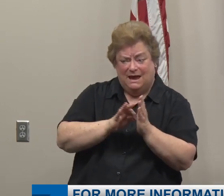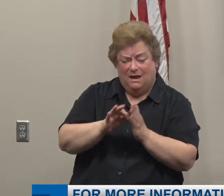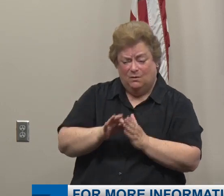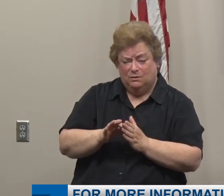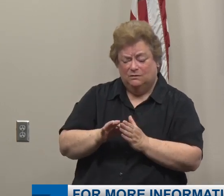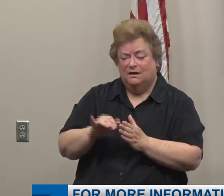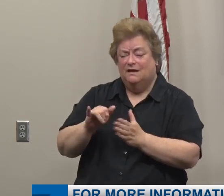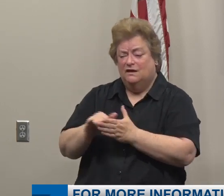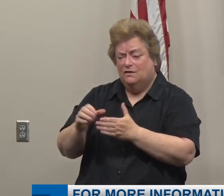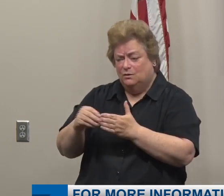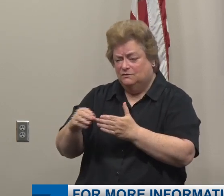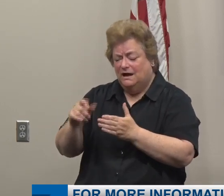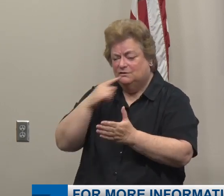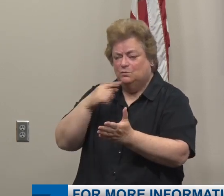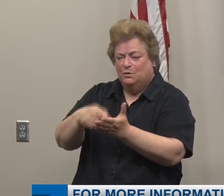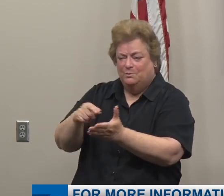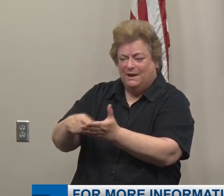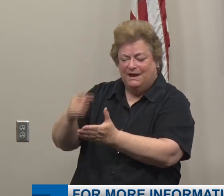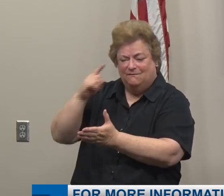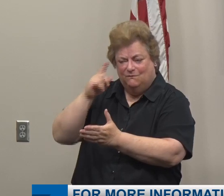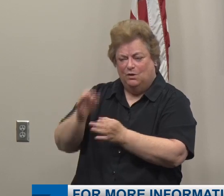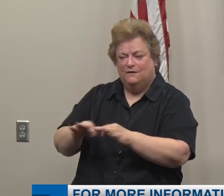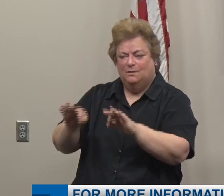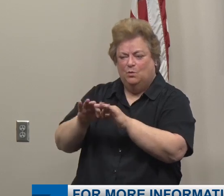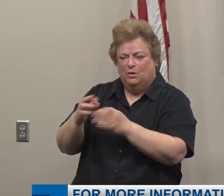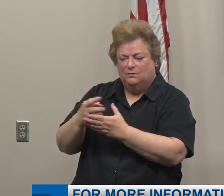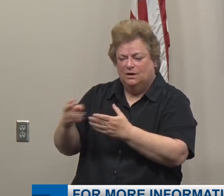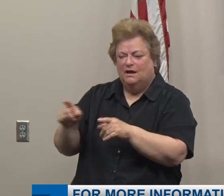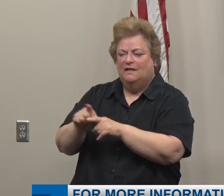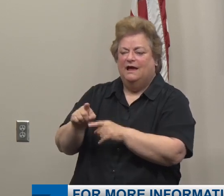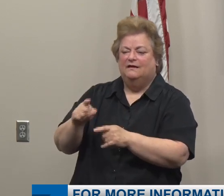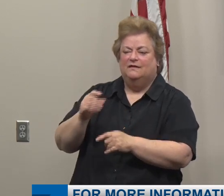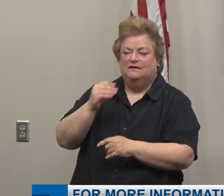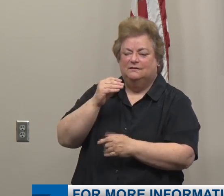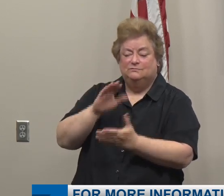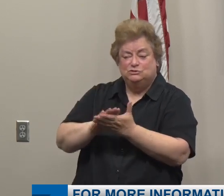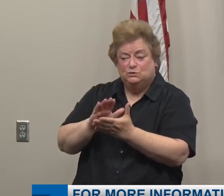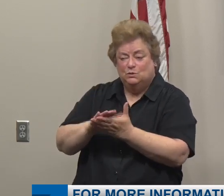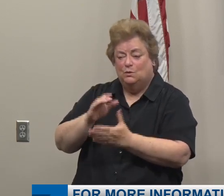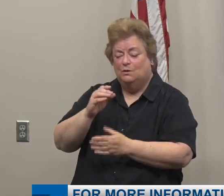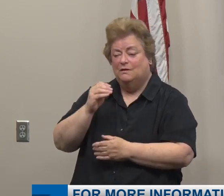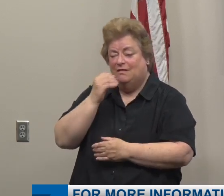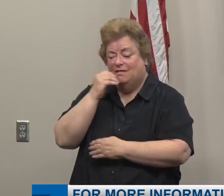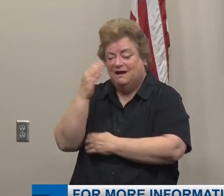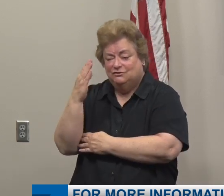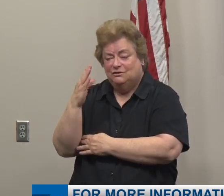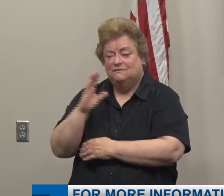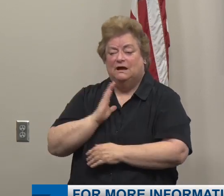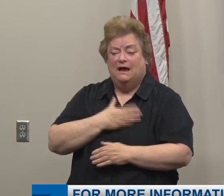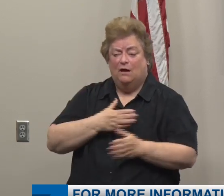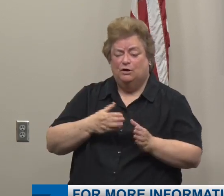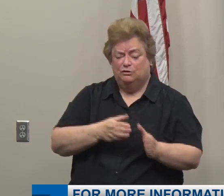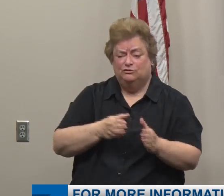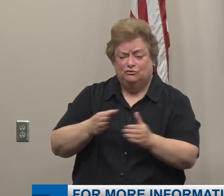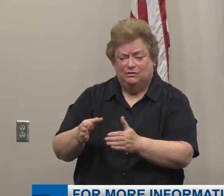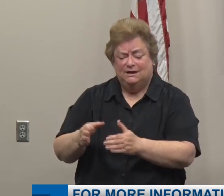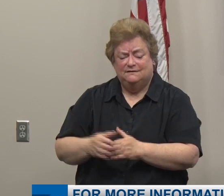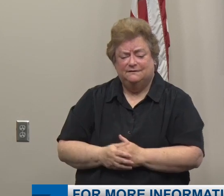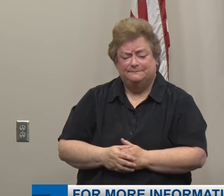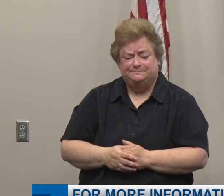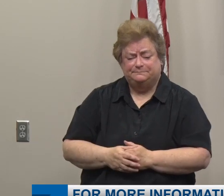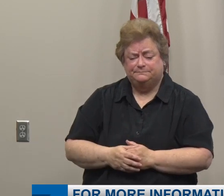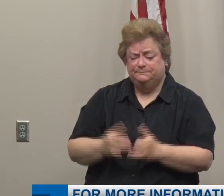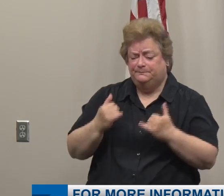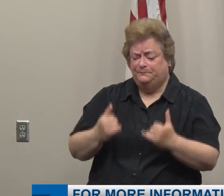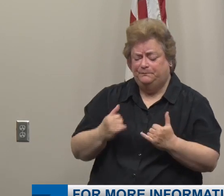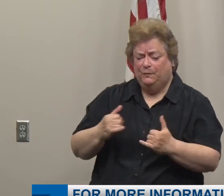for important resources that we count on and our families count on like school lunches and of course our streets right now if people